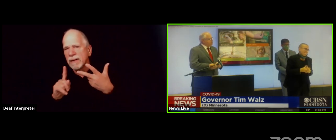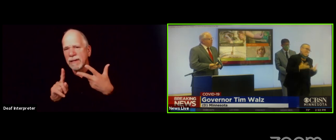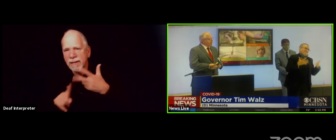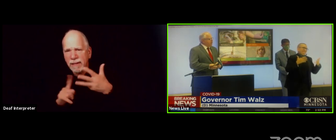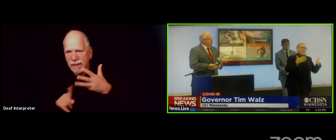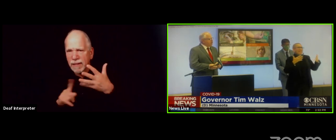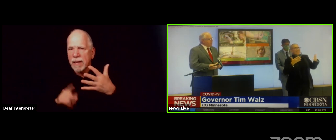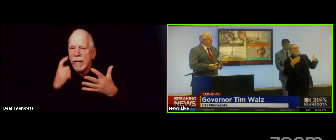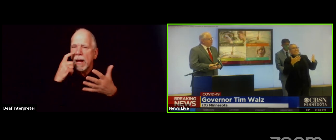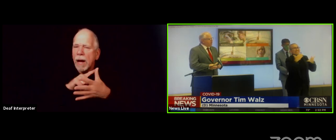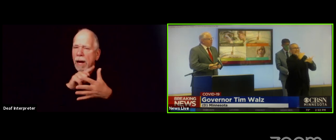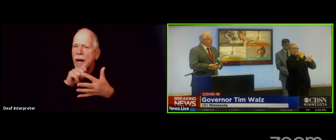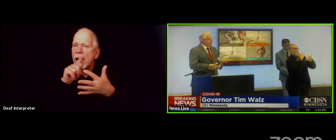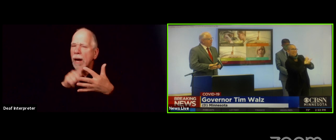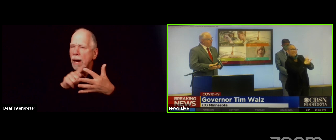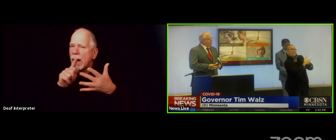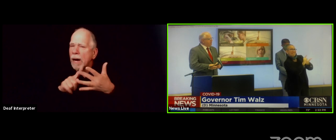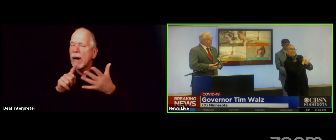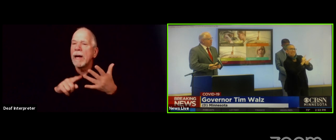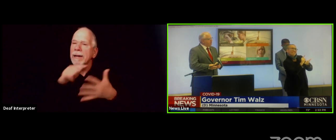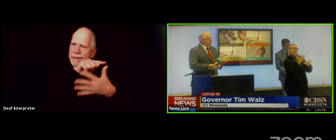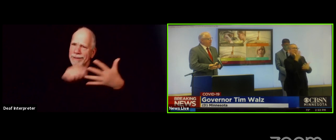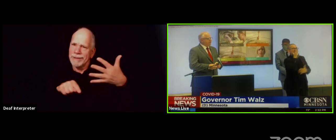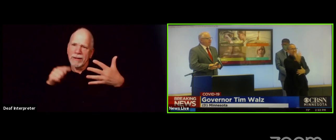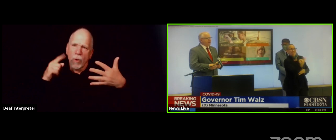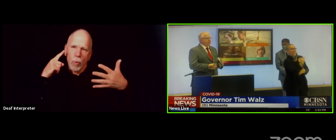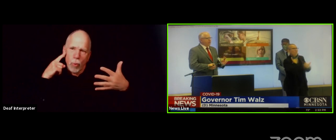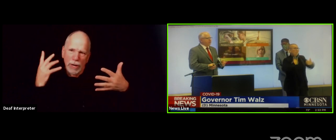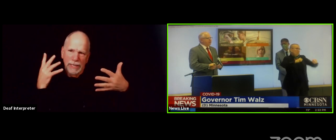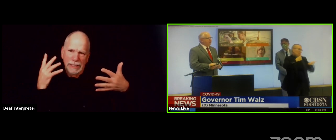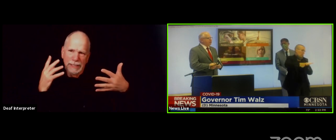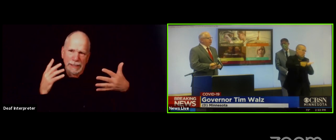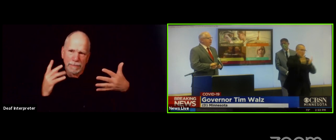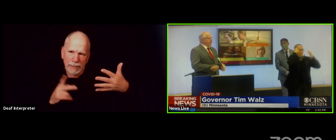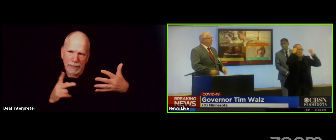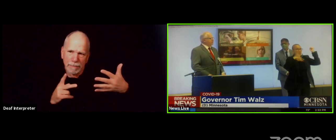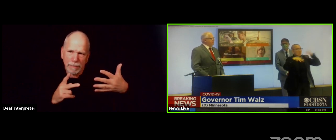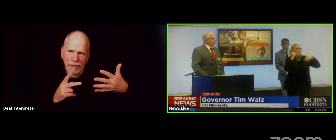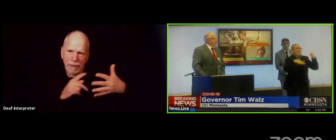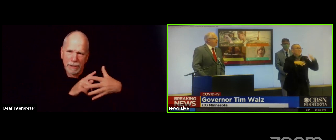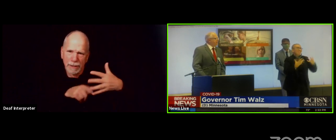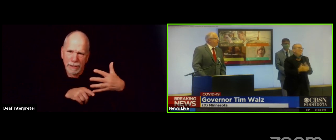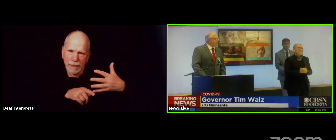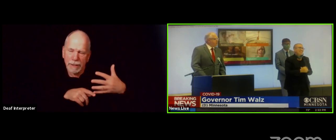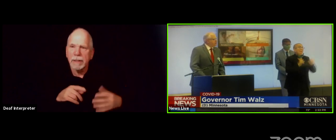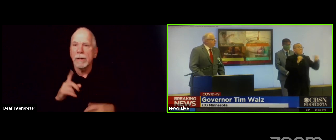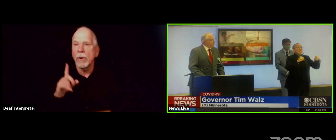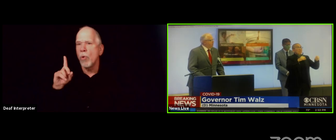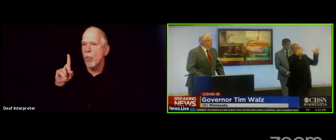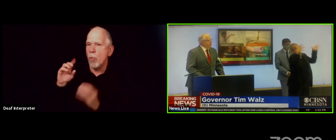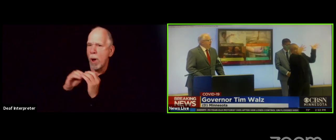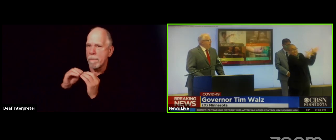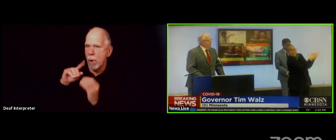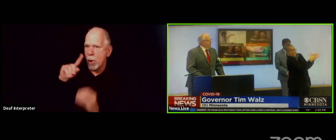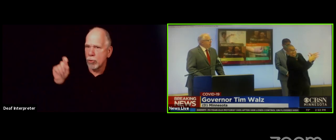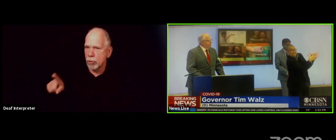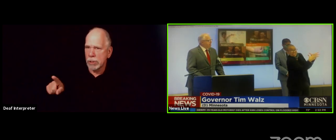this week or so. We have to start thinking about that, because I think the date we would probably be looking at is the 10th or so of